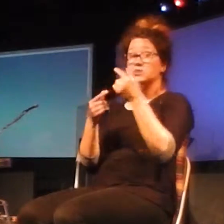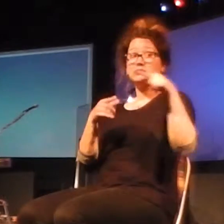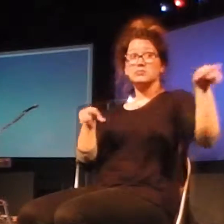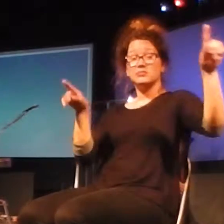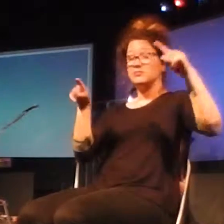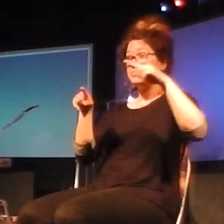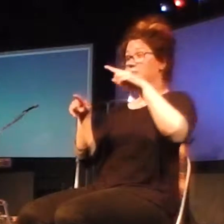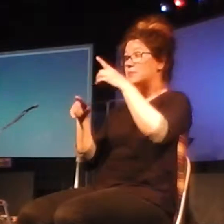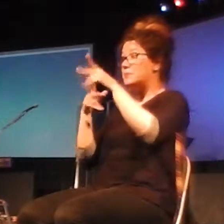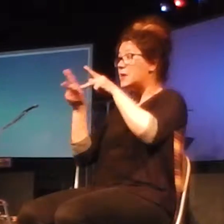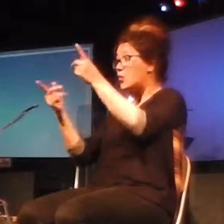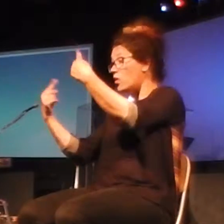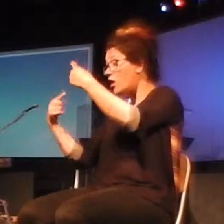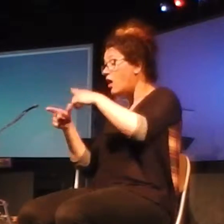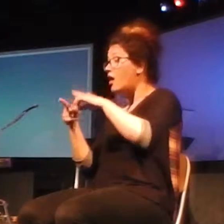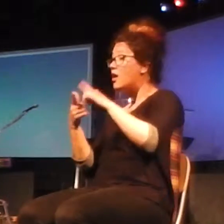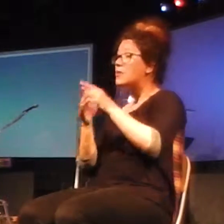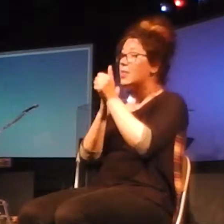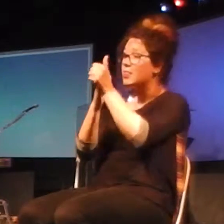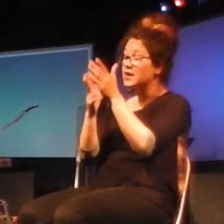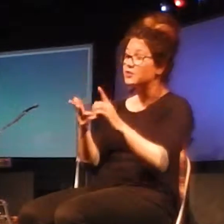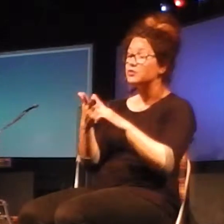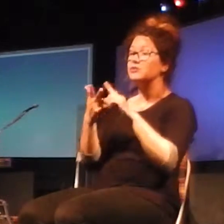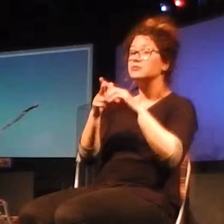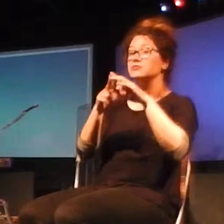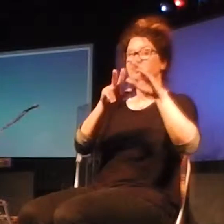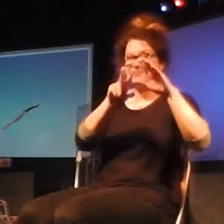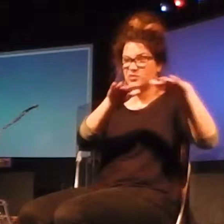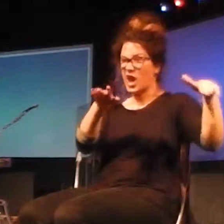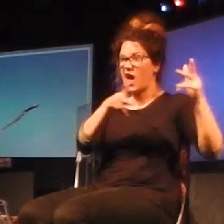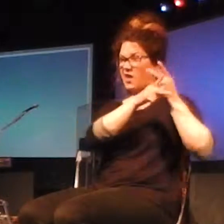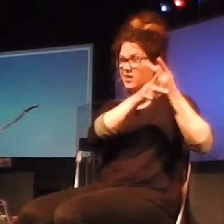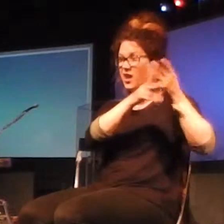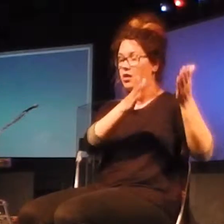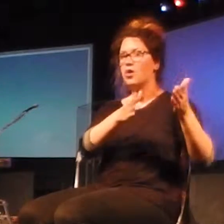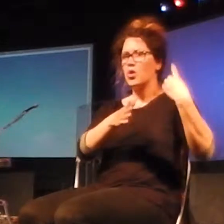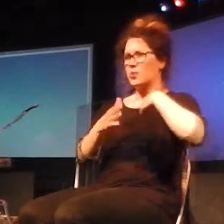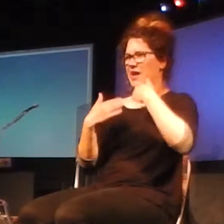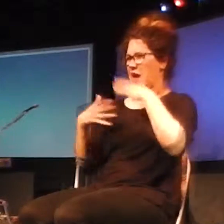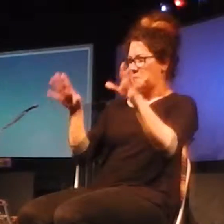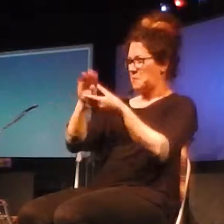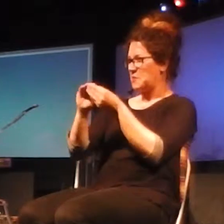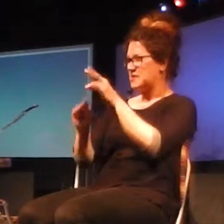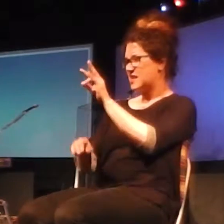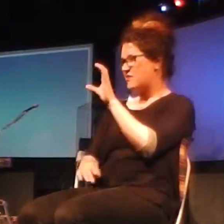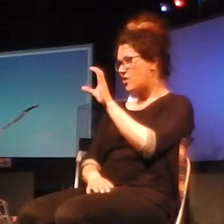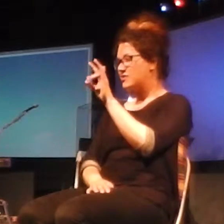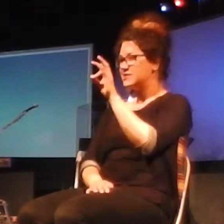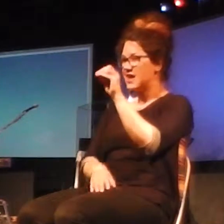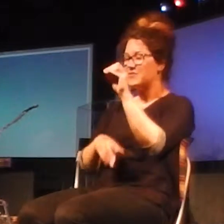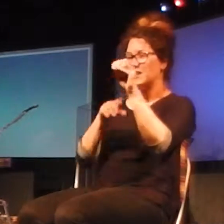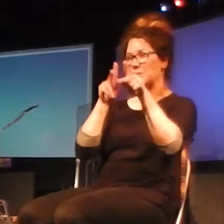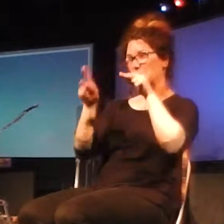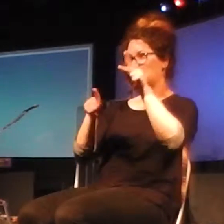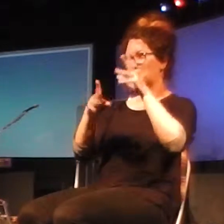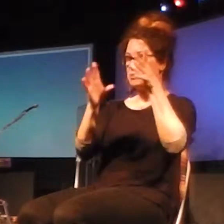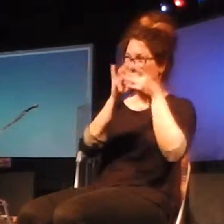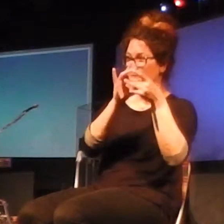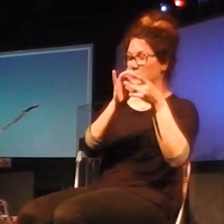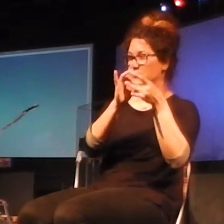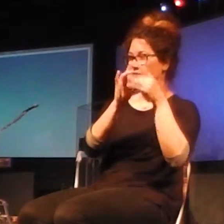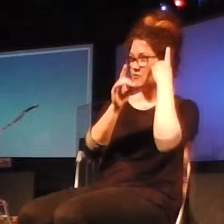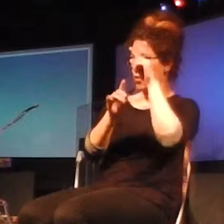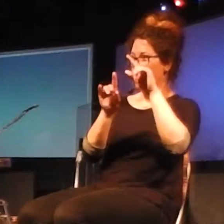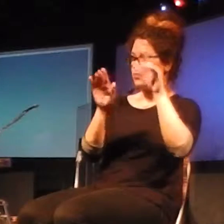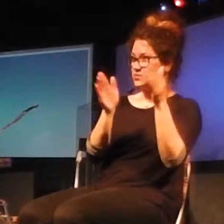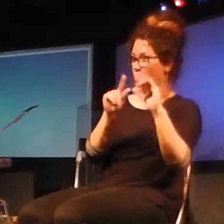staff, childcare, all of that stuff. We had somewhere like 770 people connected with small groups. And so I say